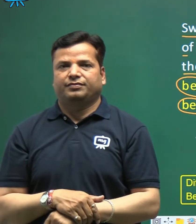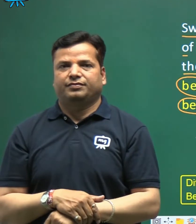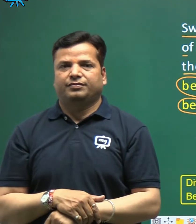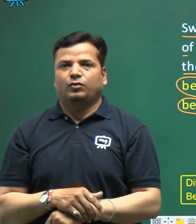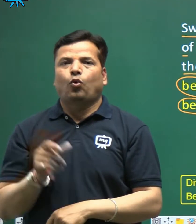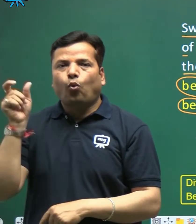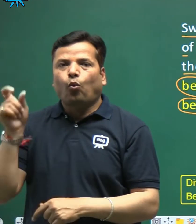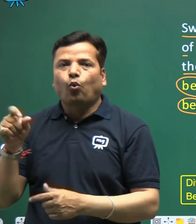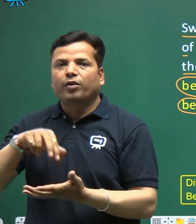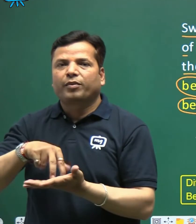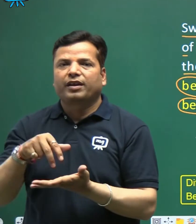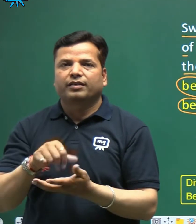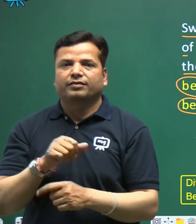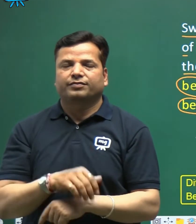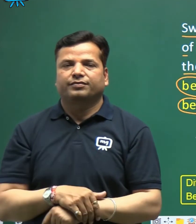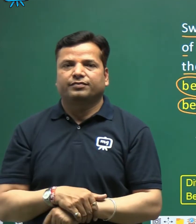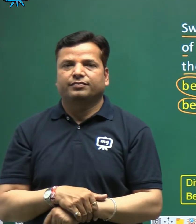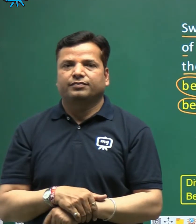Word meanings: